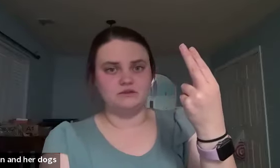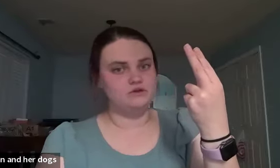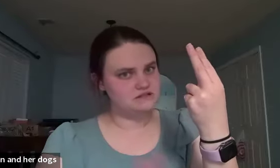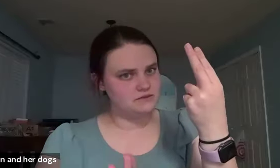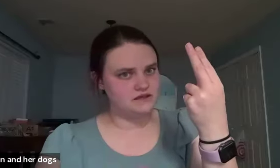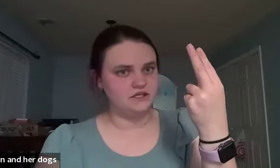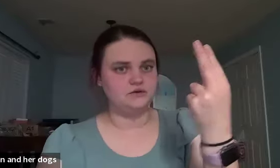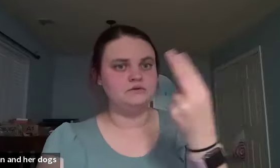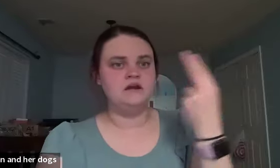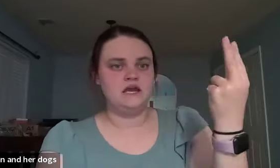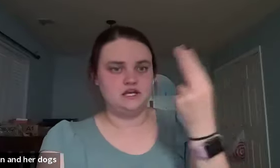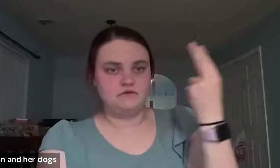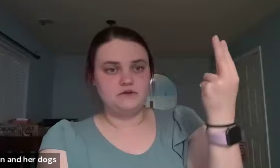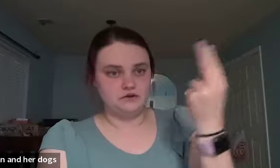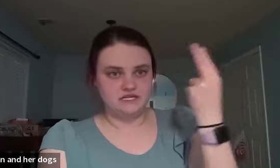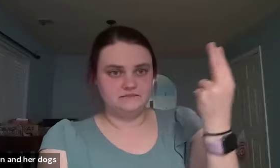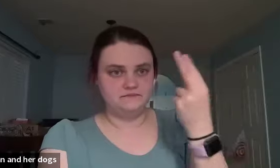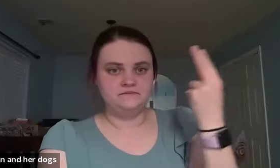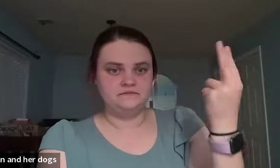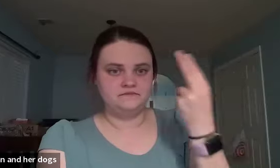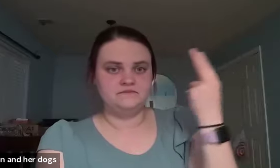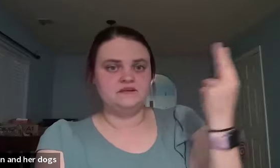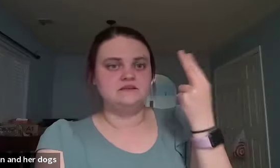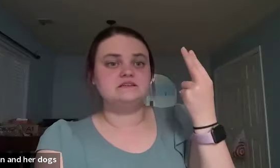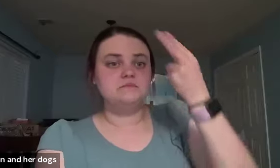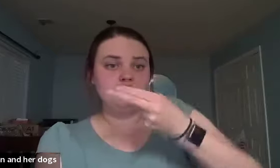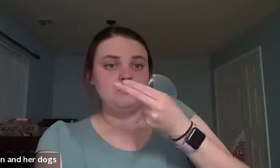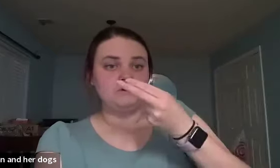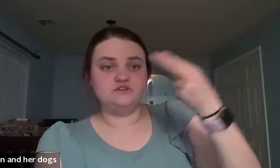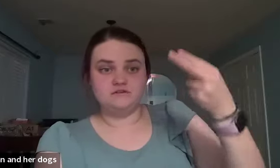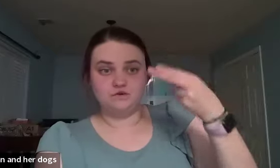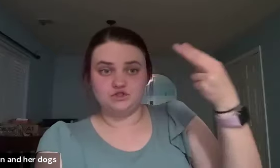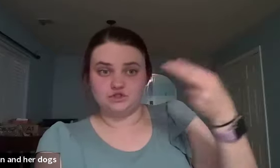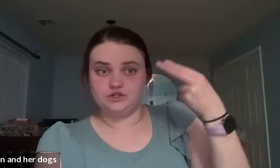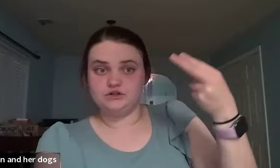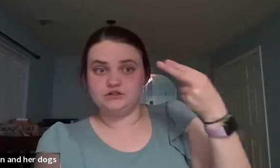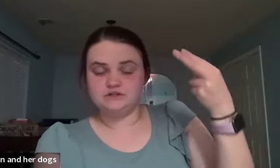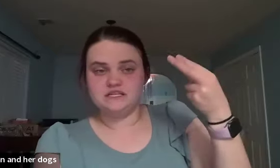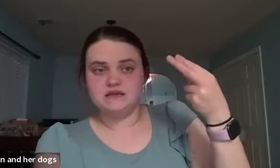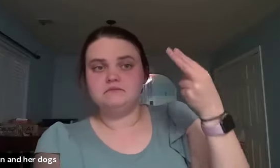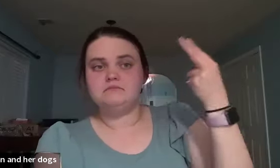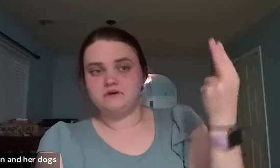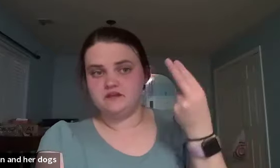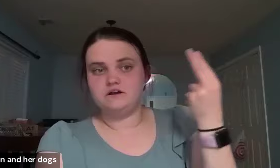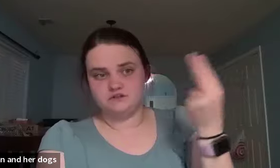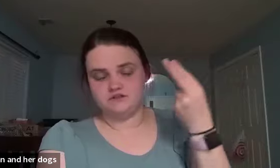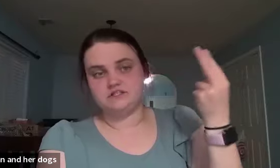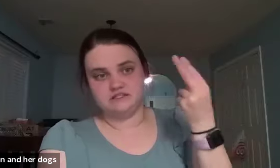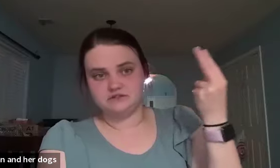this. So it looks a little bit like a U and you go Thursday. Some people will do the full circular Thursday, but then also there's this